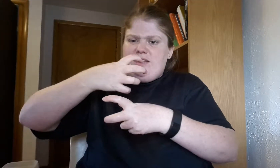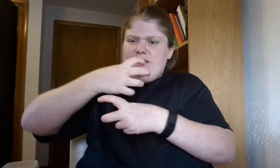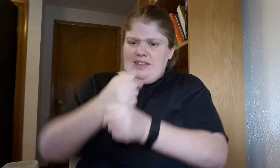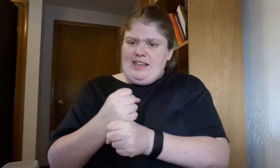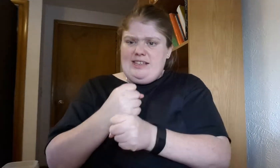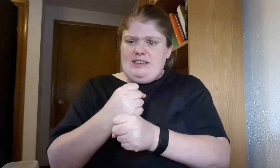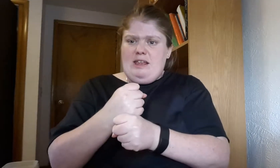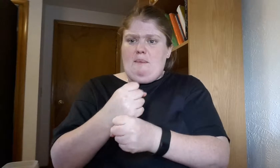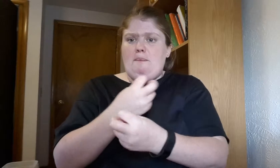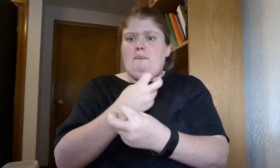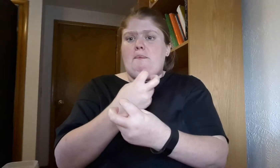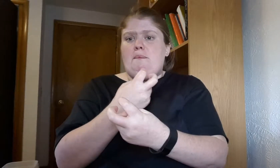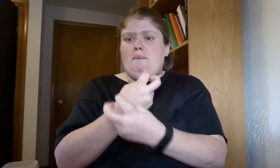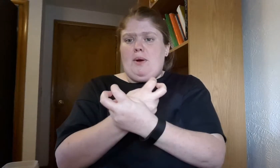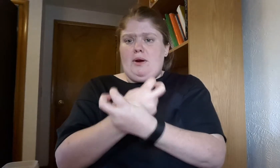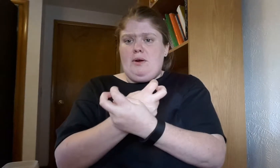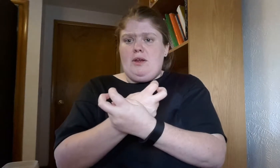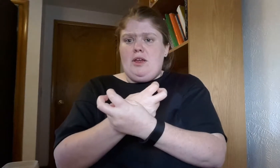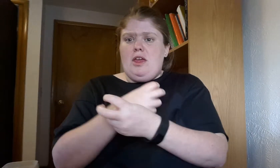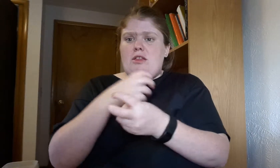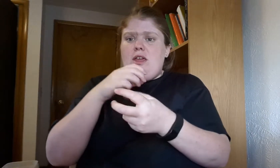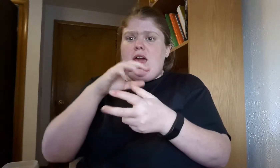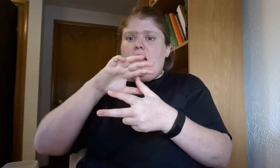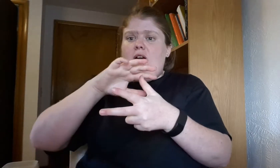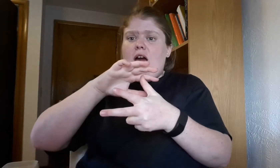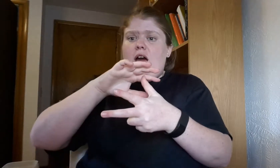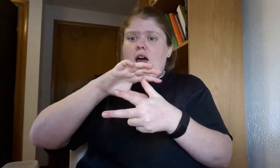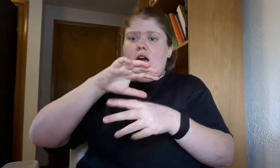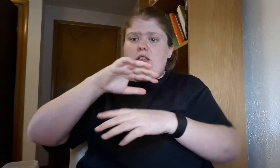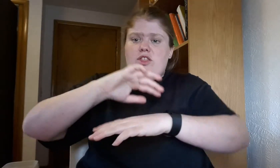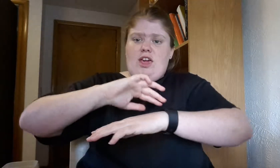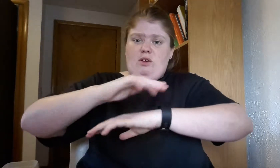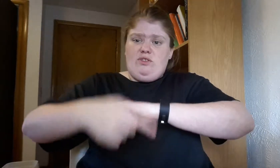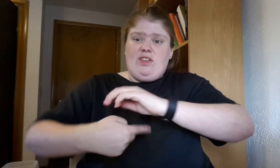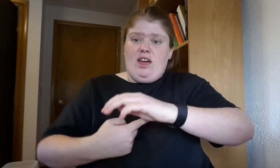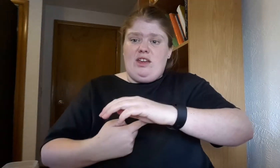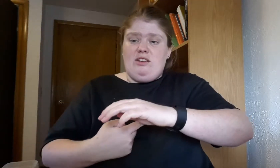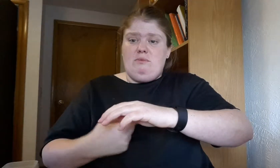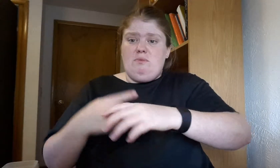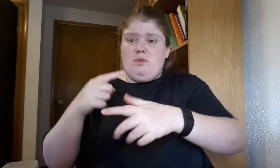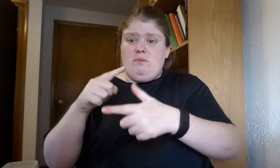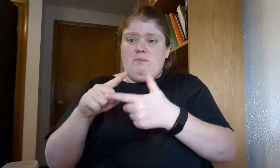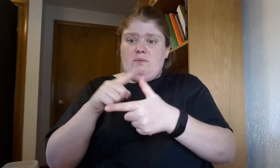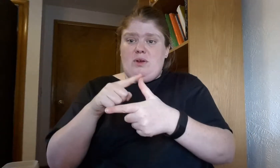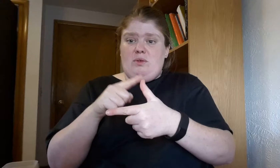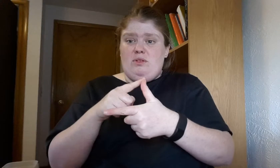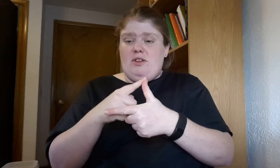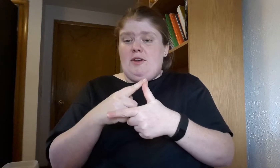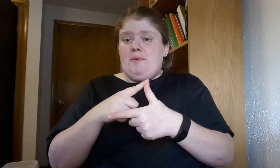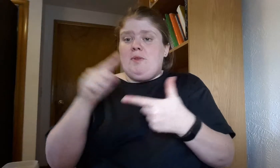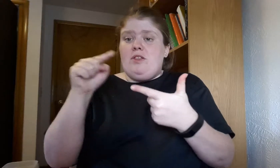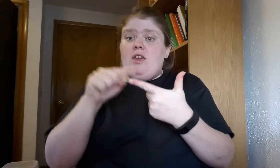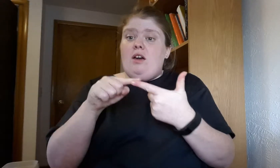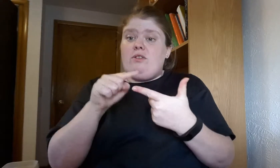This forms the outside of the bones, while the cancellate bone is a much lighter